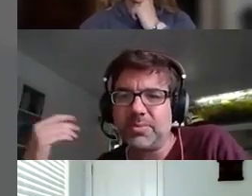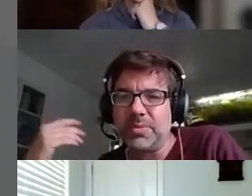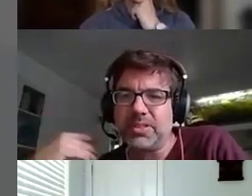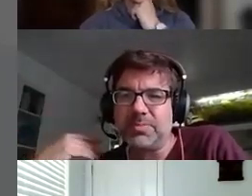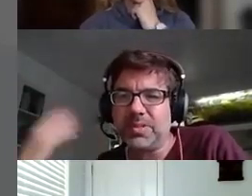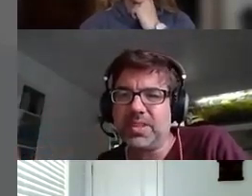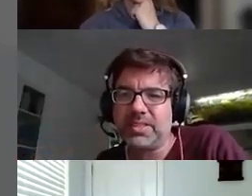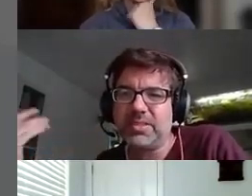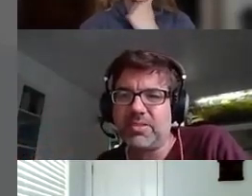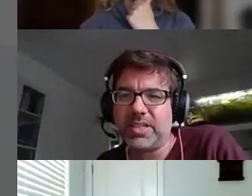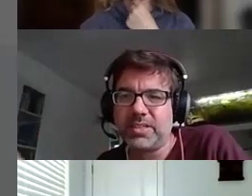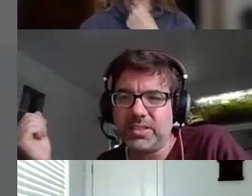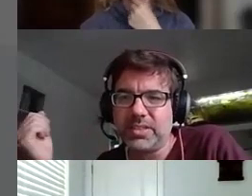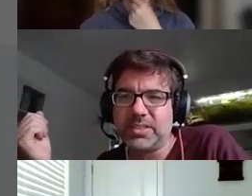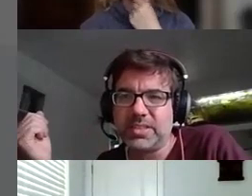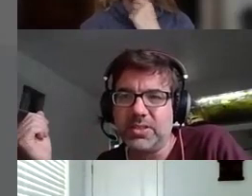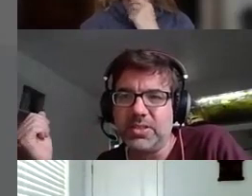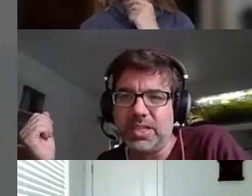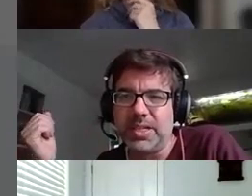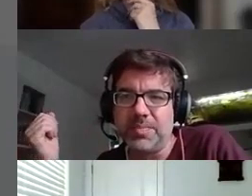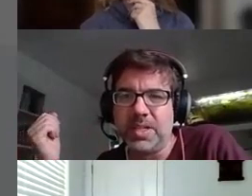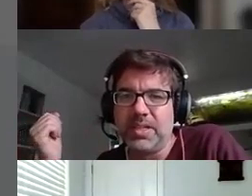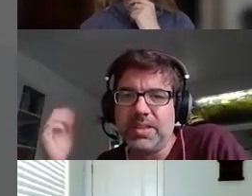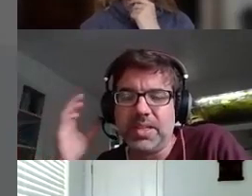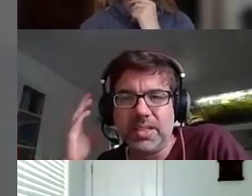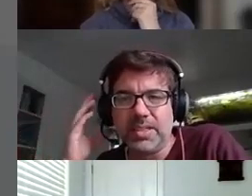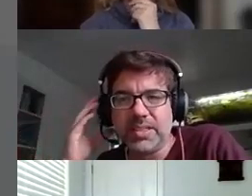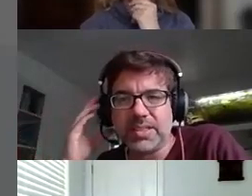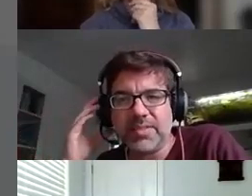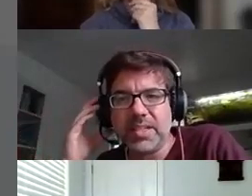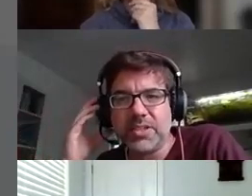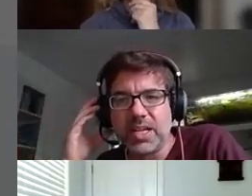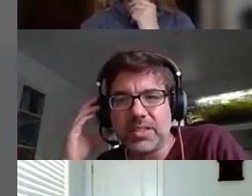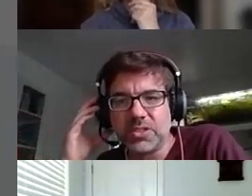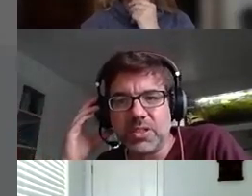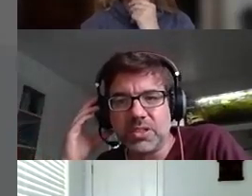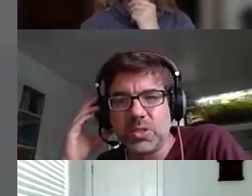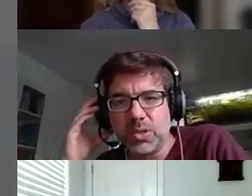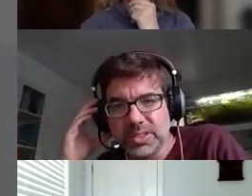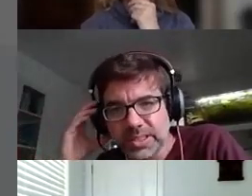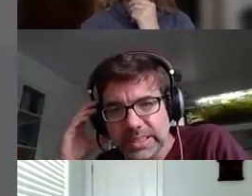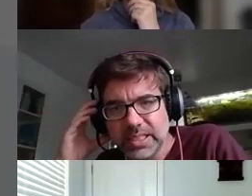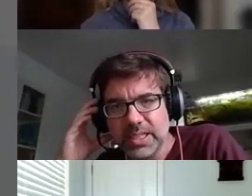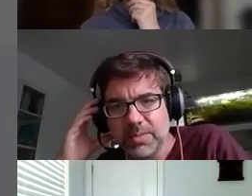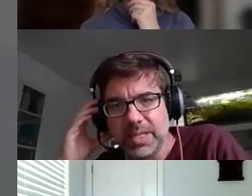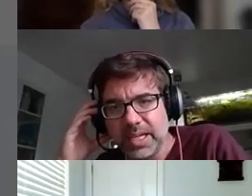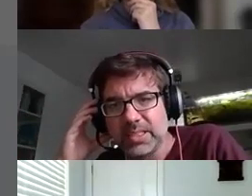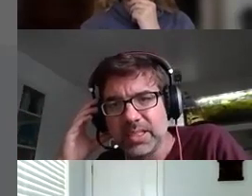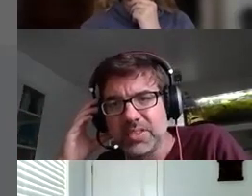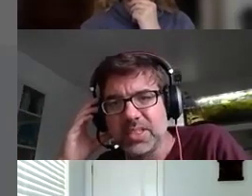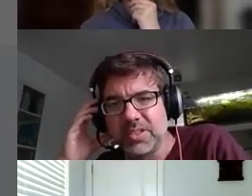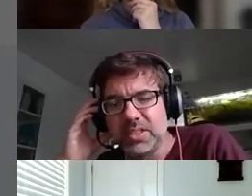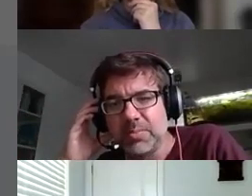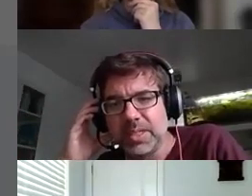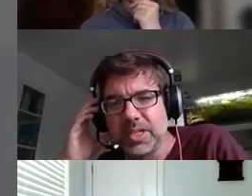this to me, or put that into the right context? So there is definitely a challenge on quality, and that can